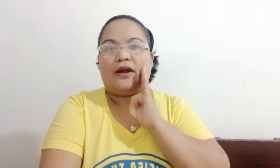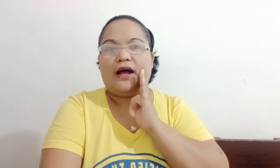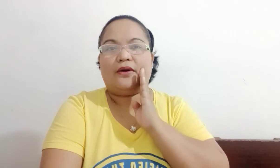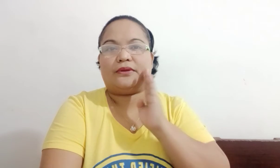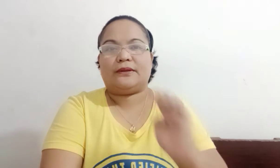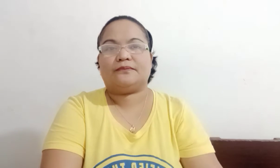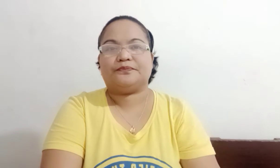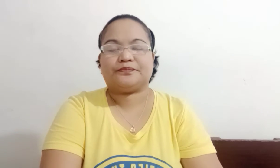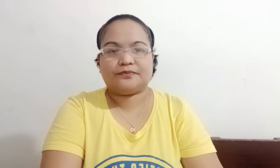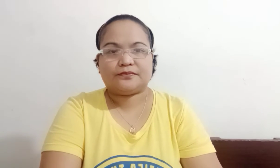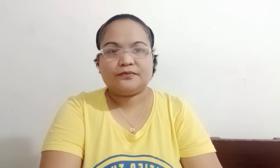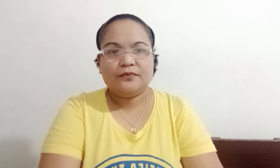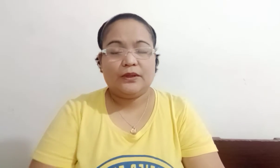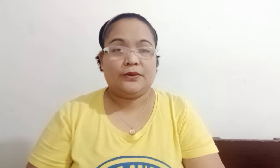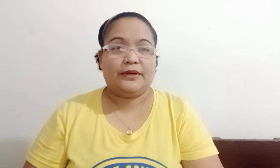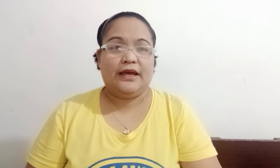Brown. Okay,